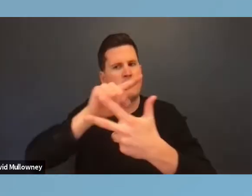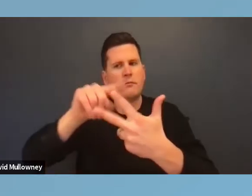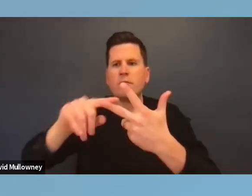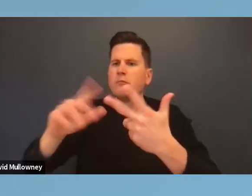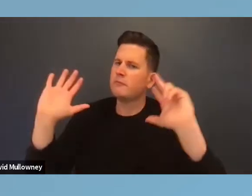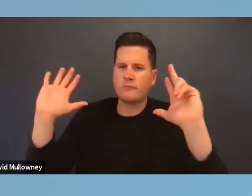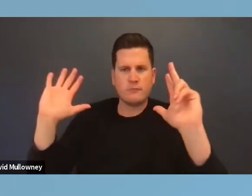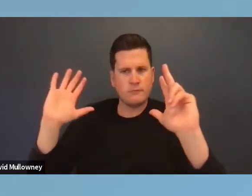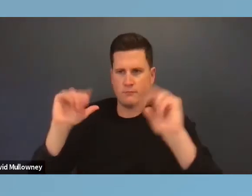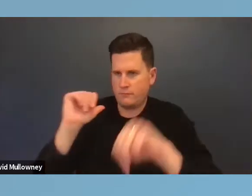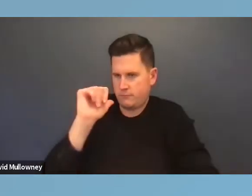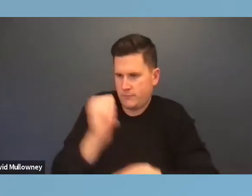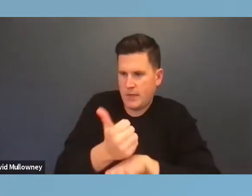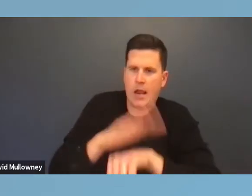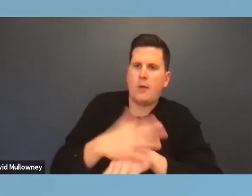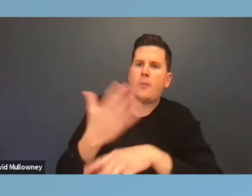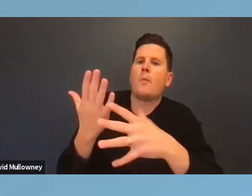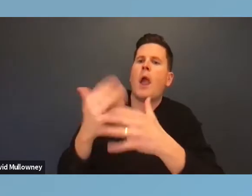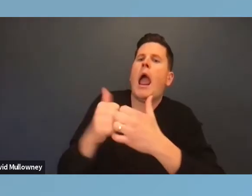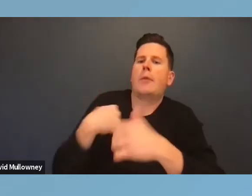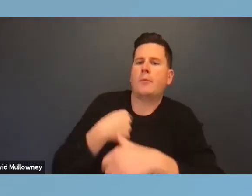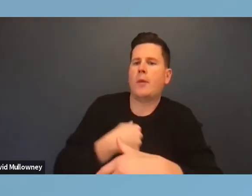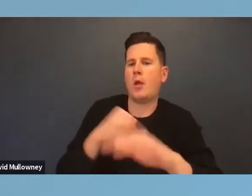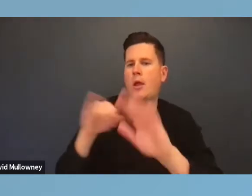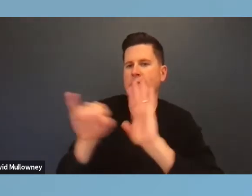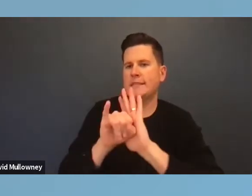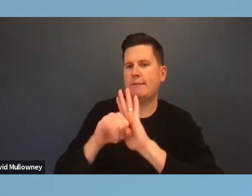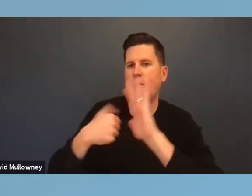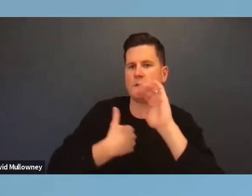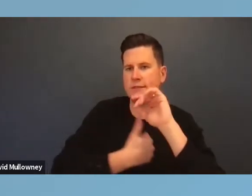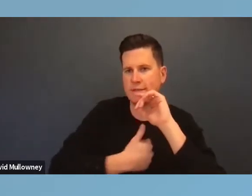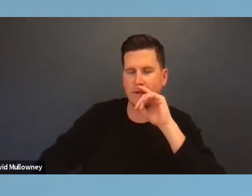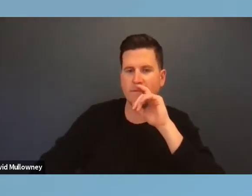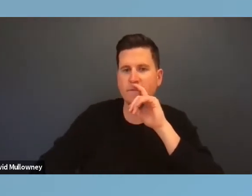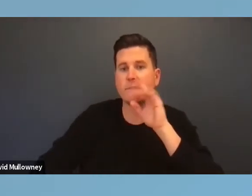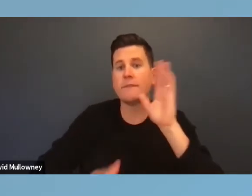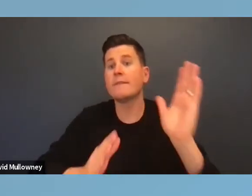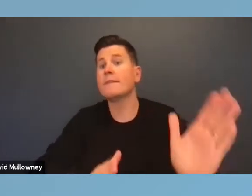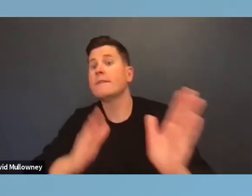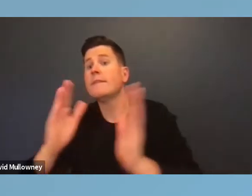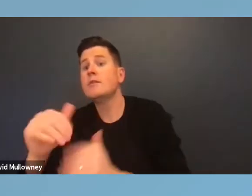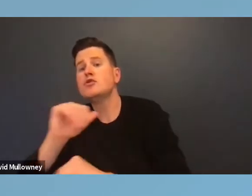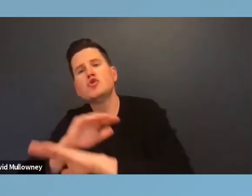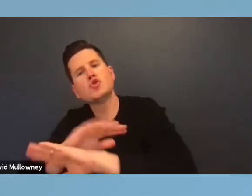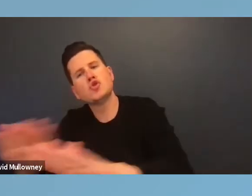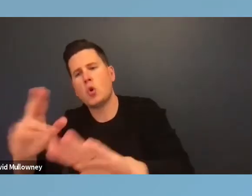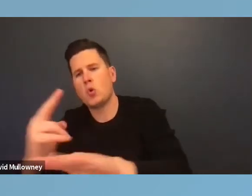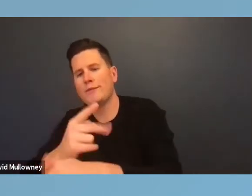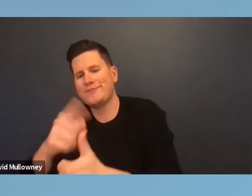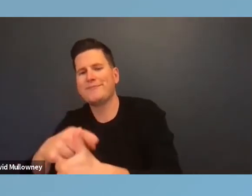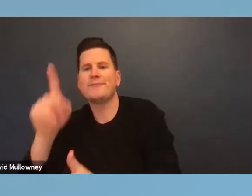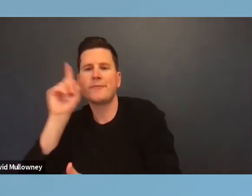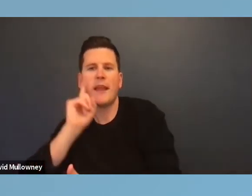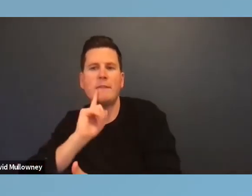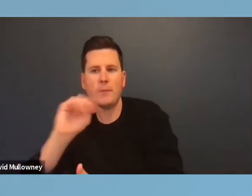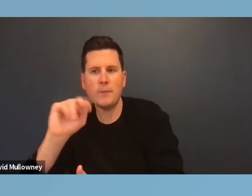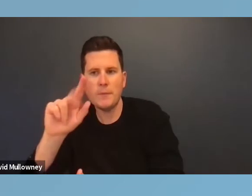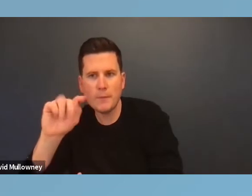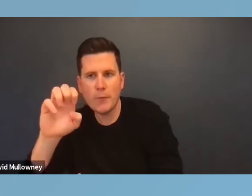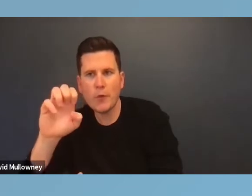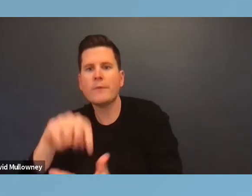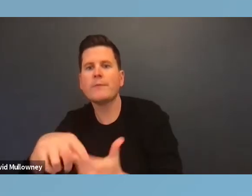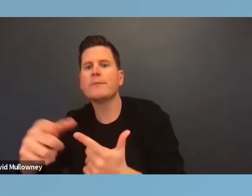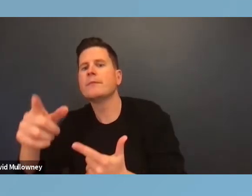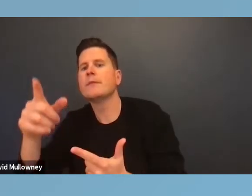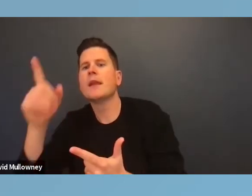So just those three things are what we would like to be identified as. And the second column, please don't call